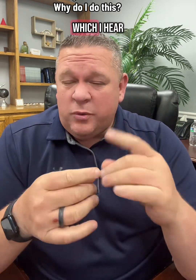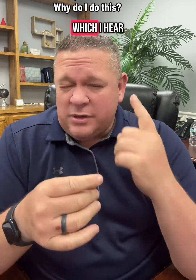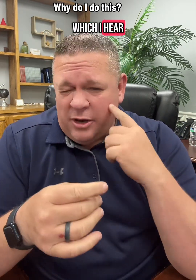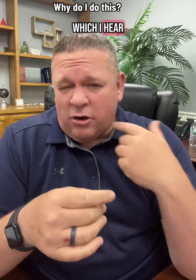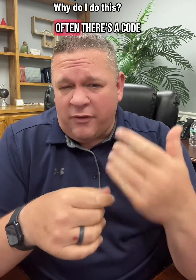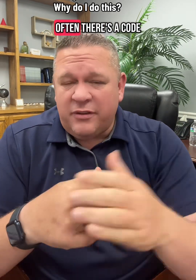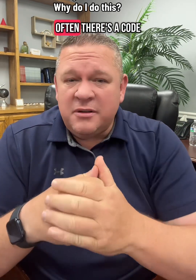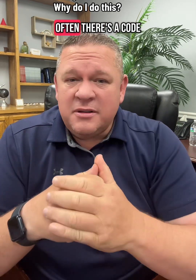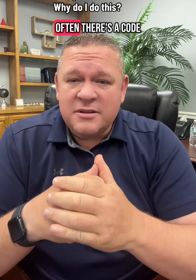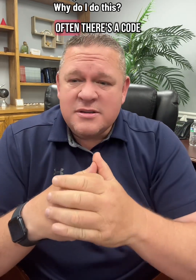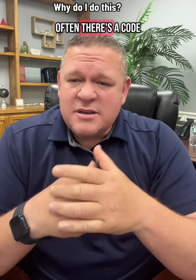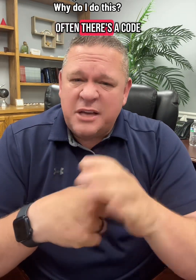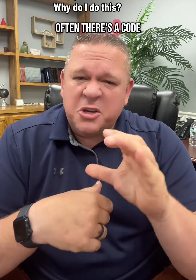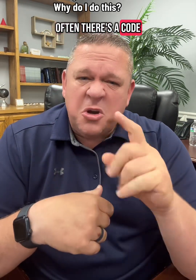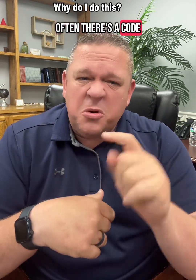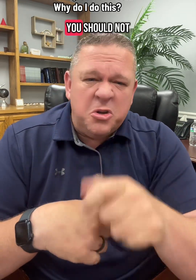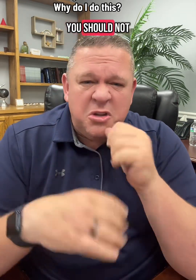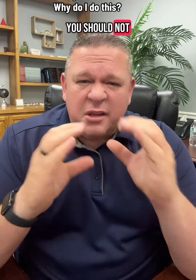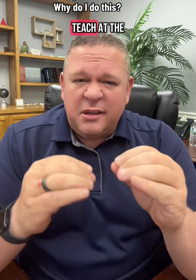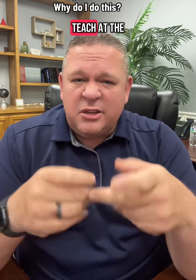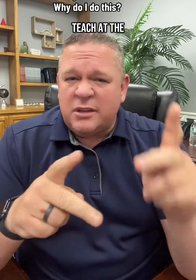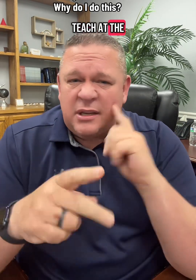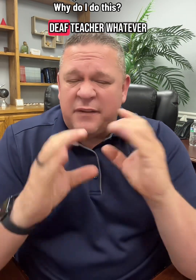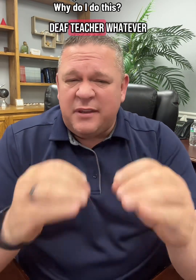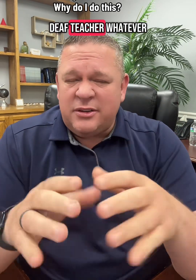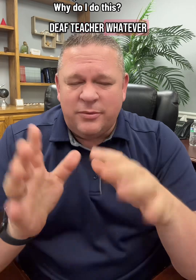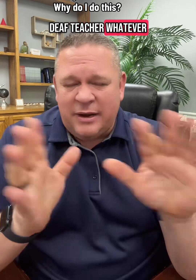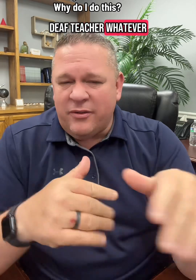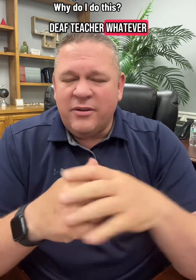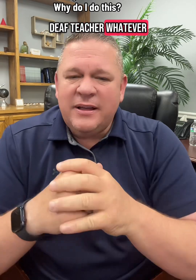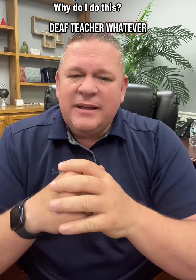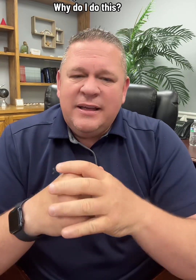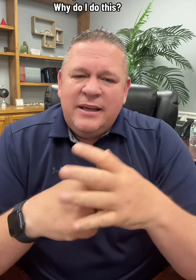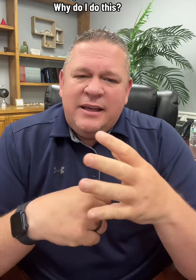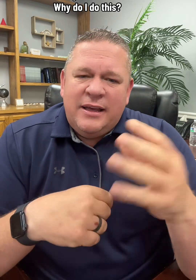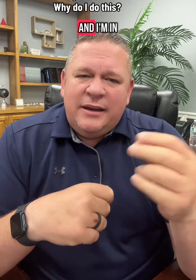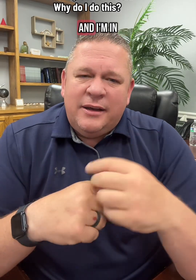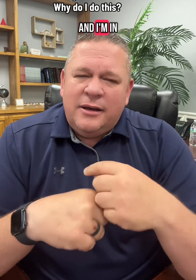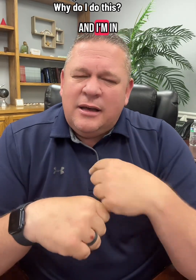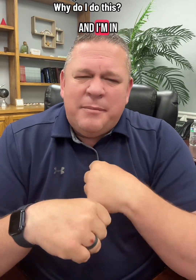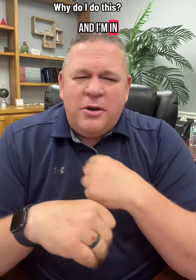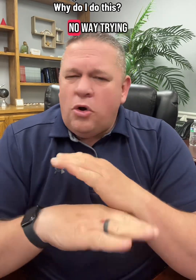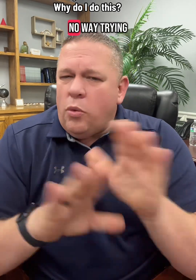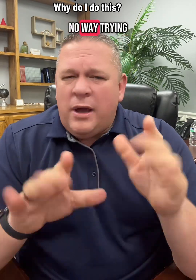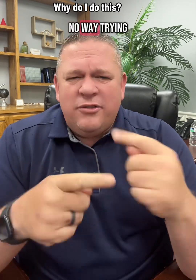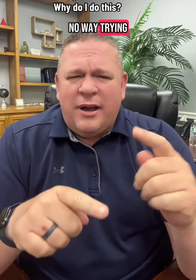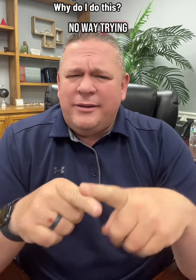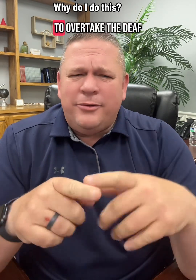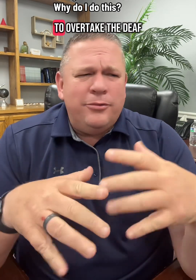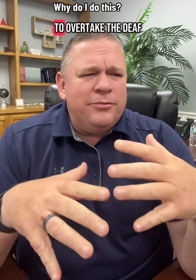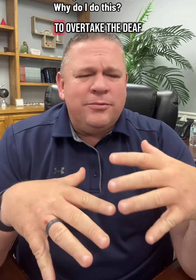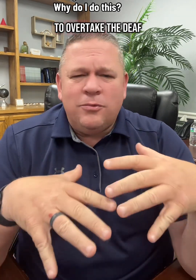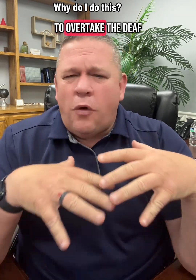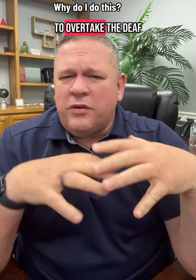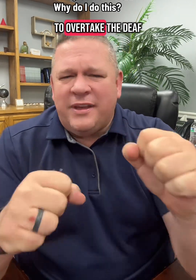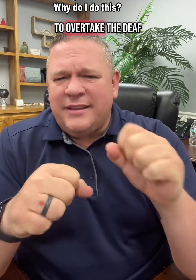hear often, as a CODA, you should not teach, let the deaf teach it, whatever. And I'm in no way trying to overtake the